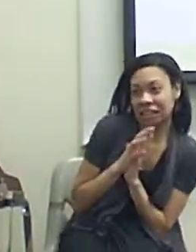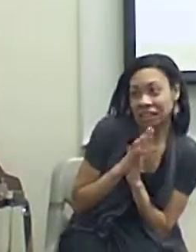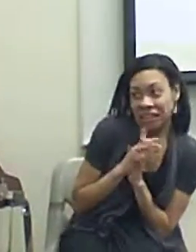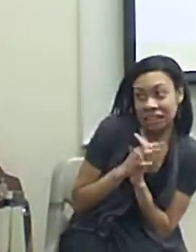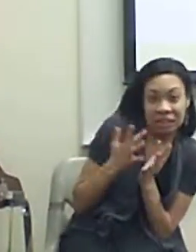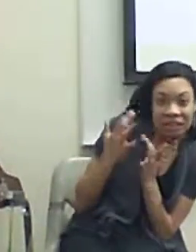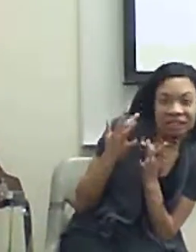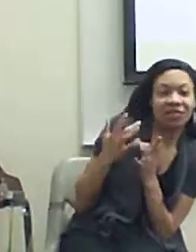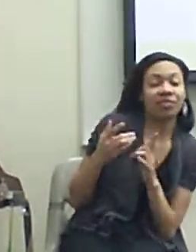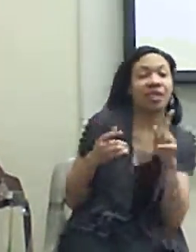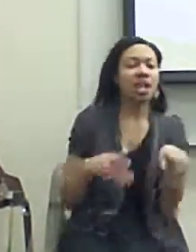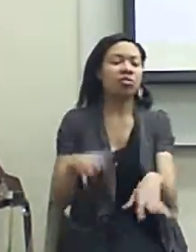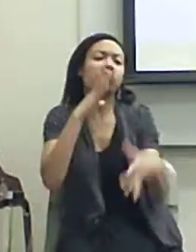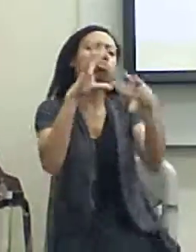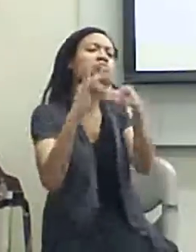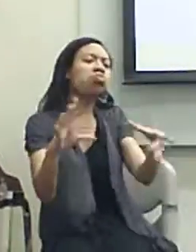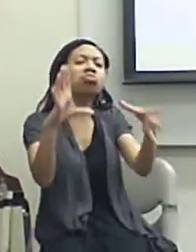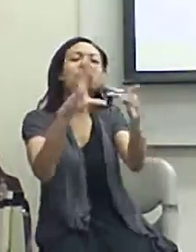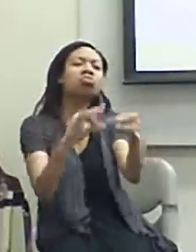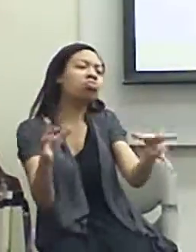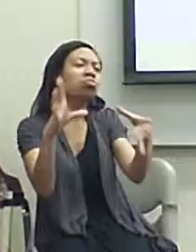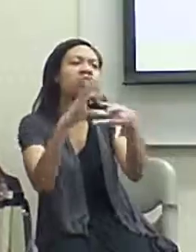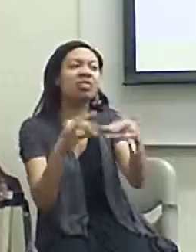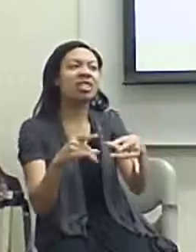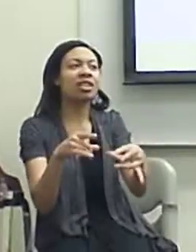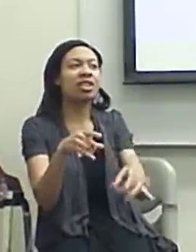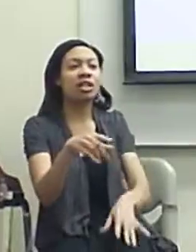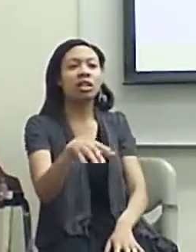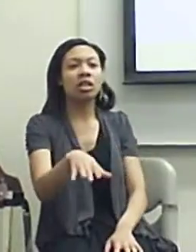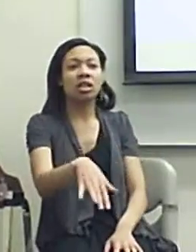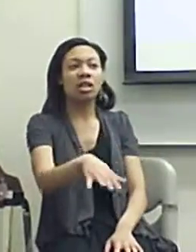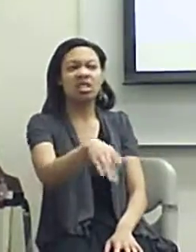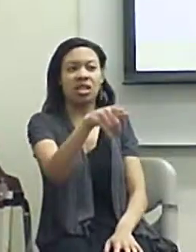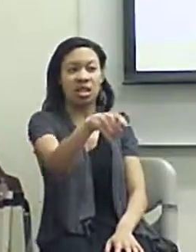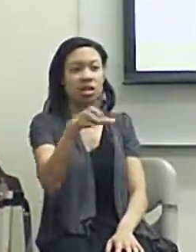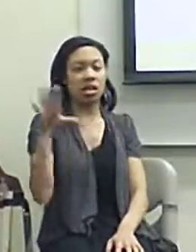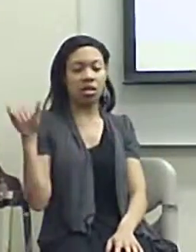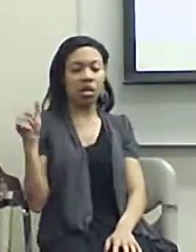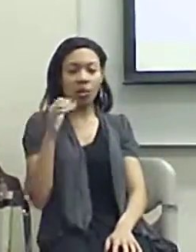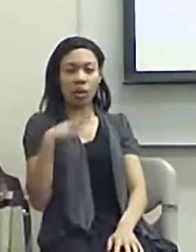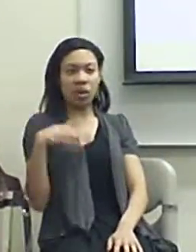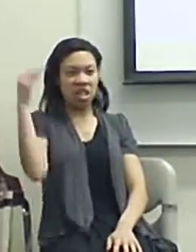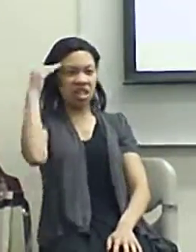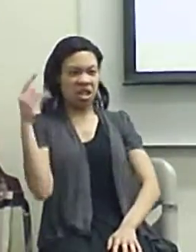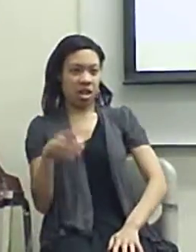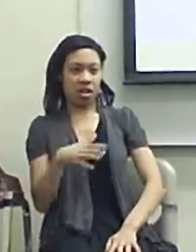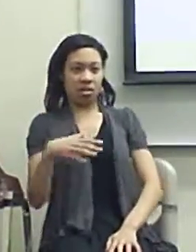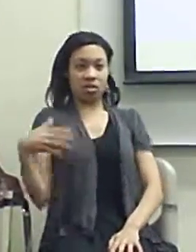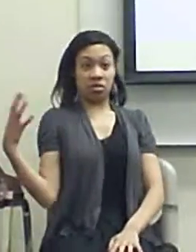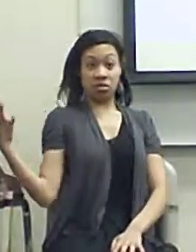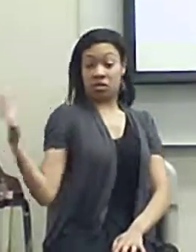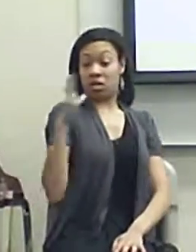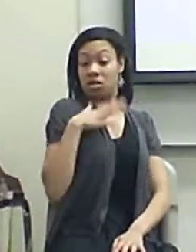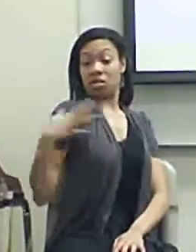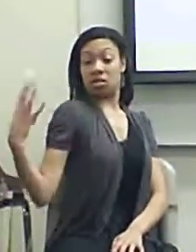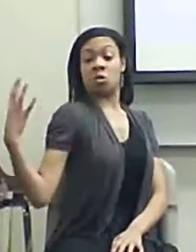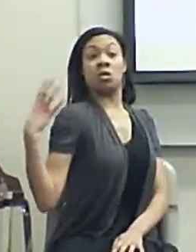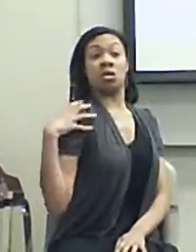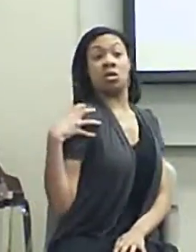And she starts talking to her, and she has no awareness. She does this. And she turns around